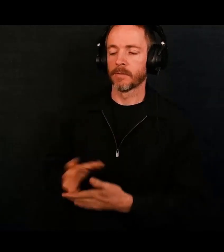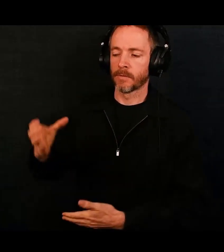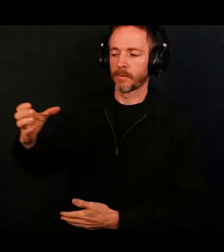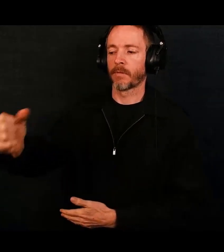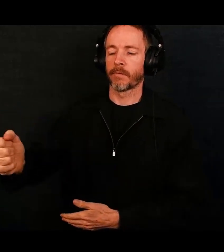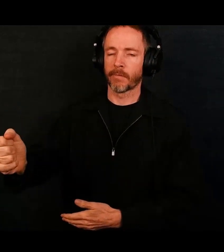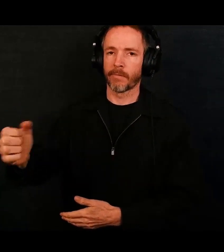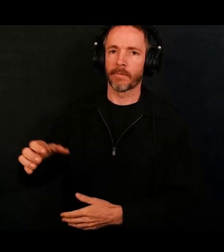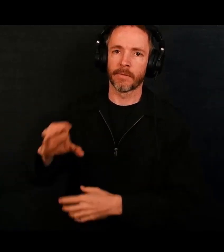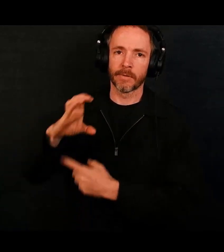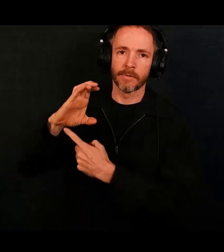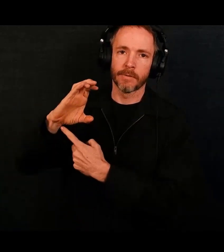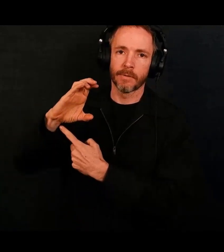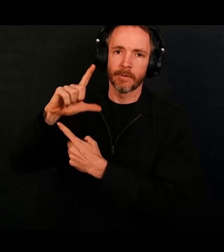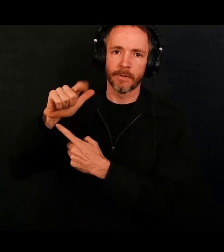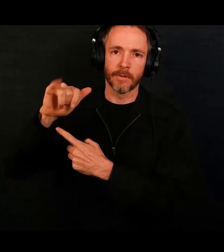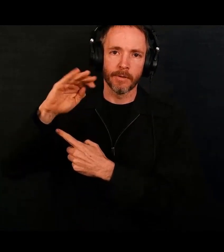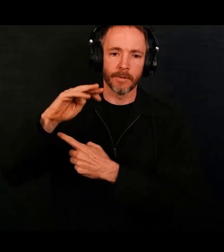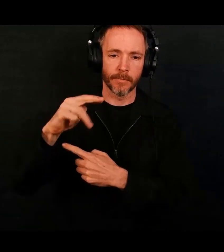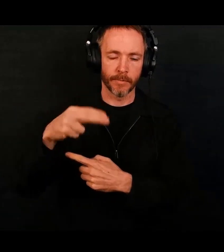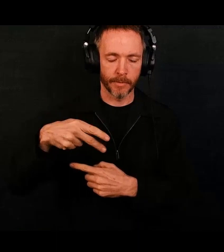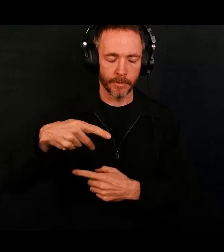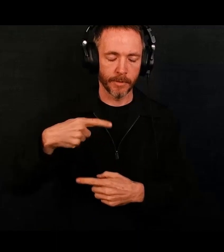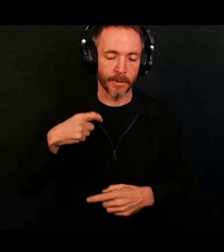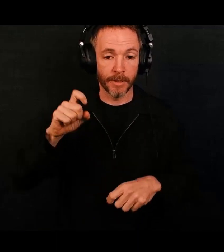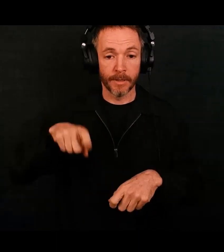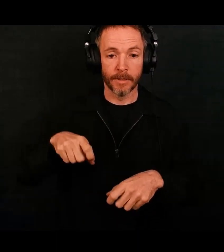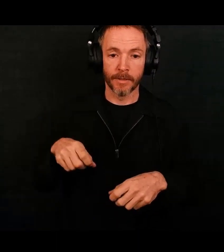up somewhere for